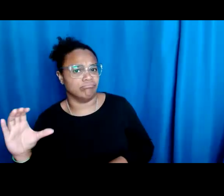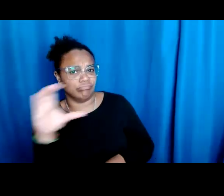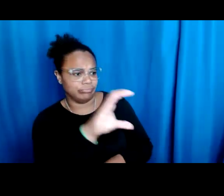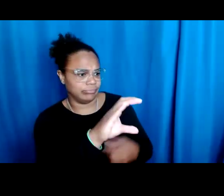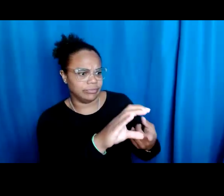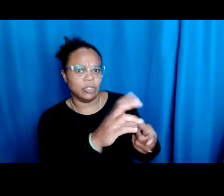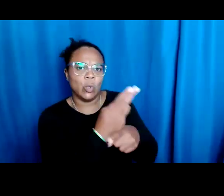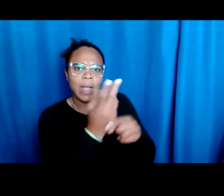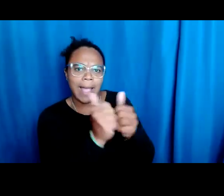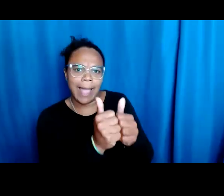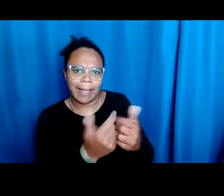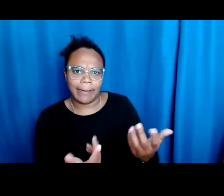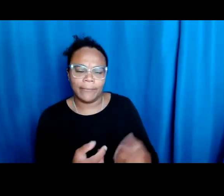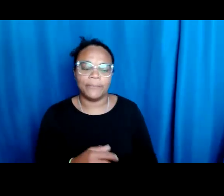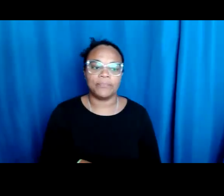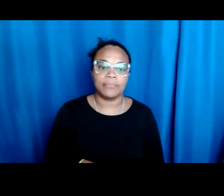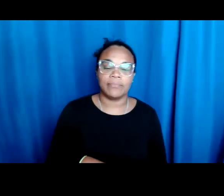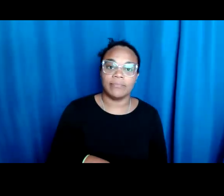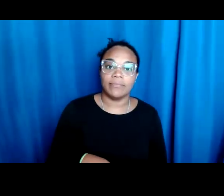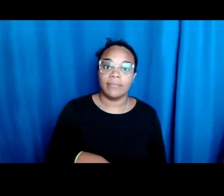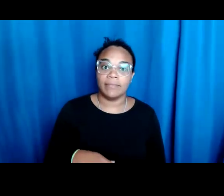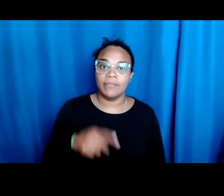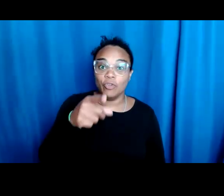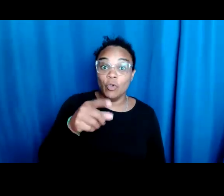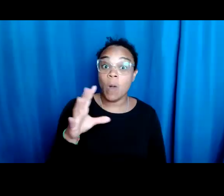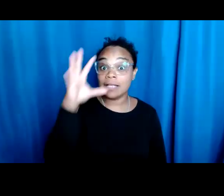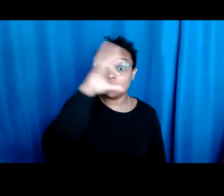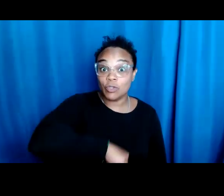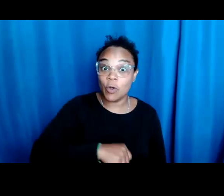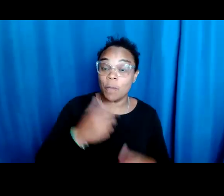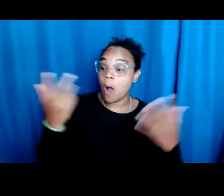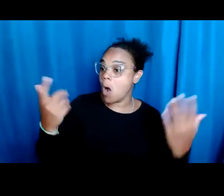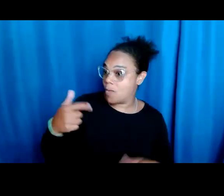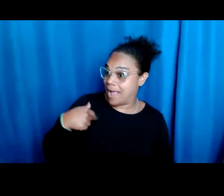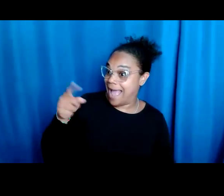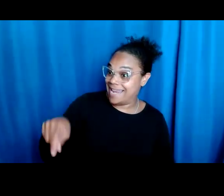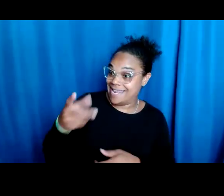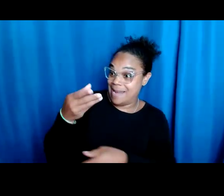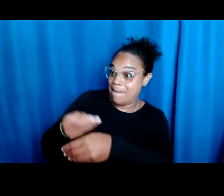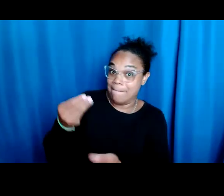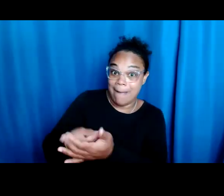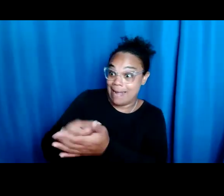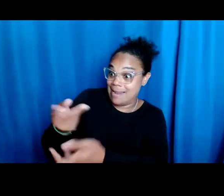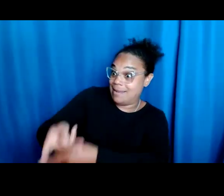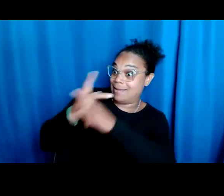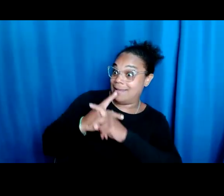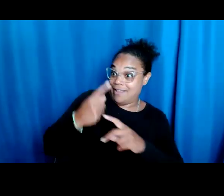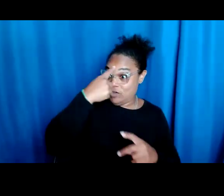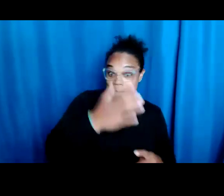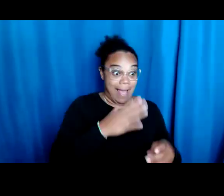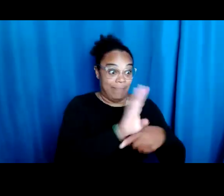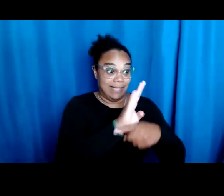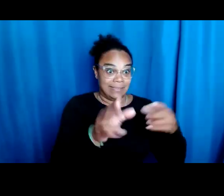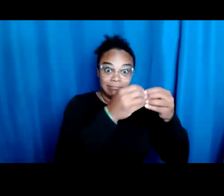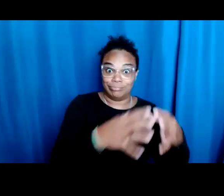are, Mr. Banker, I need this money so I can grow the business and drive sales. We